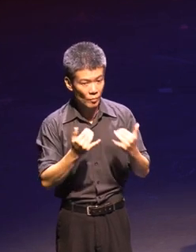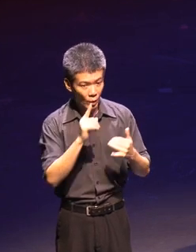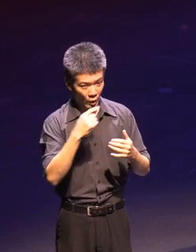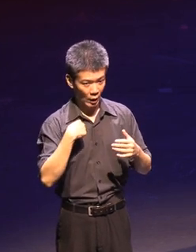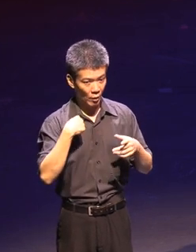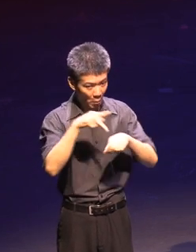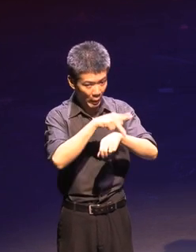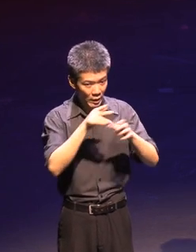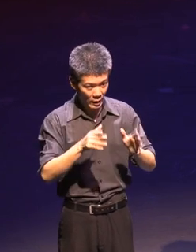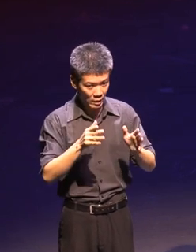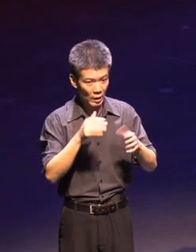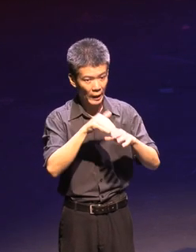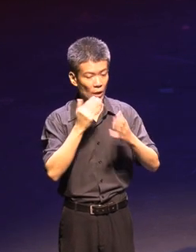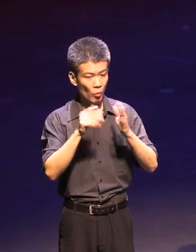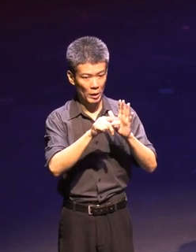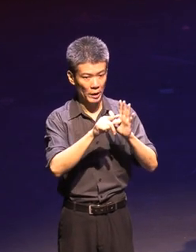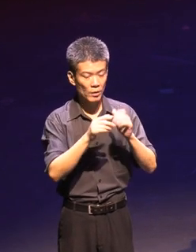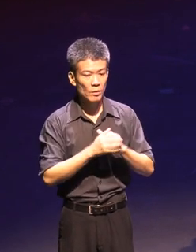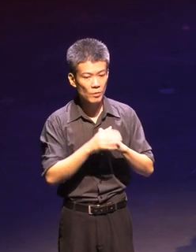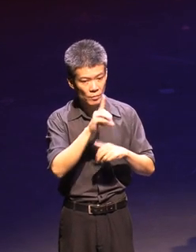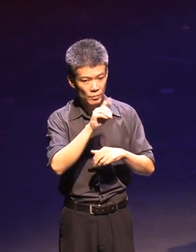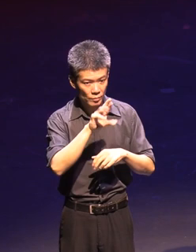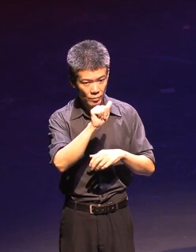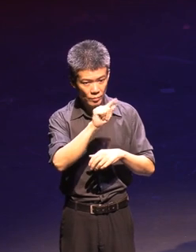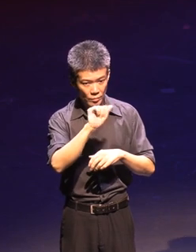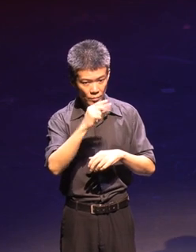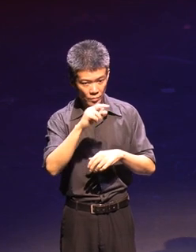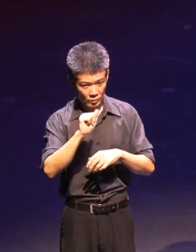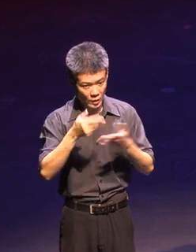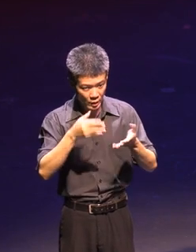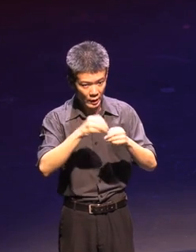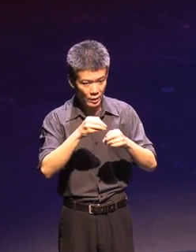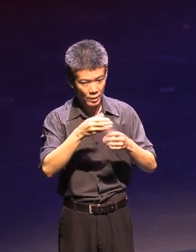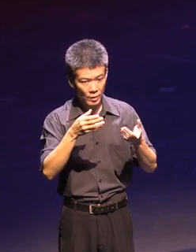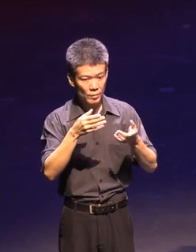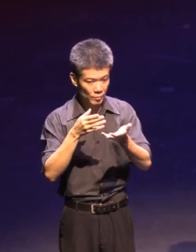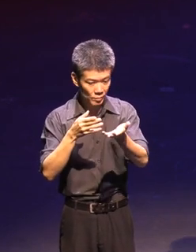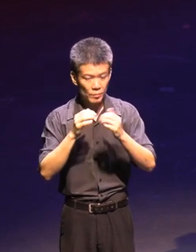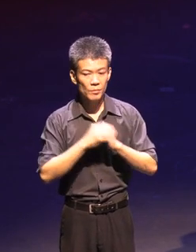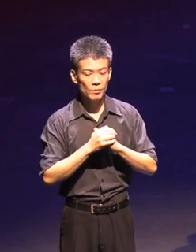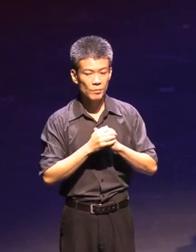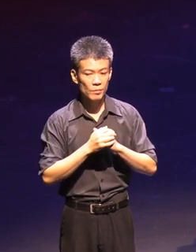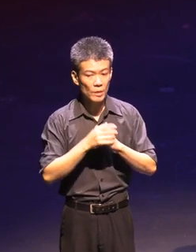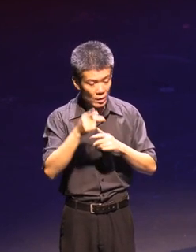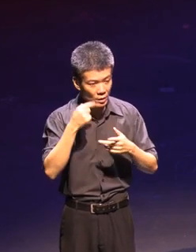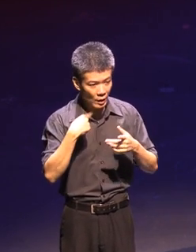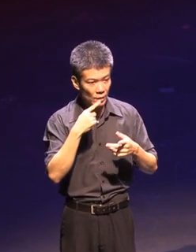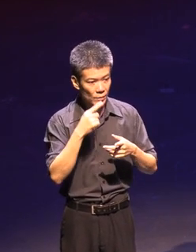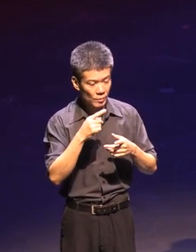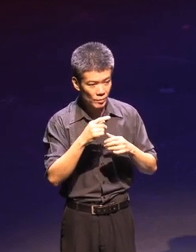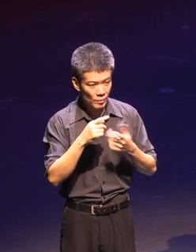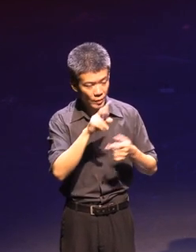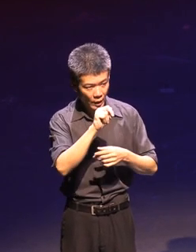one of our panelists at the forum later is Dr. Ezra Tan. He's right here amongst our midst today. He's an NAC